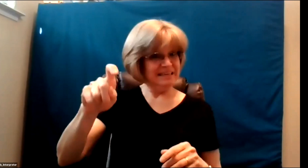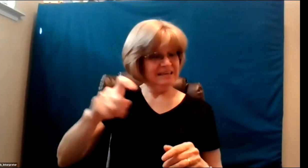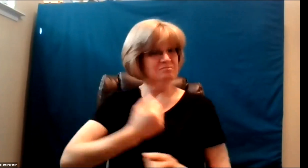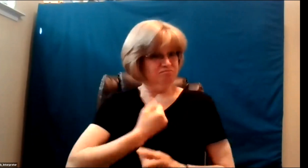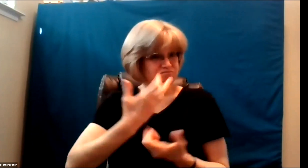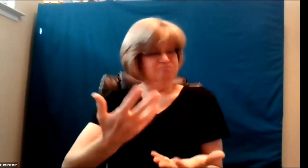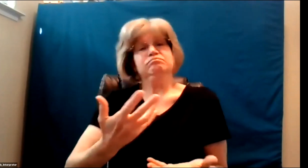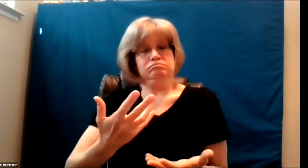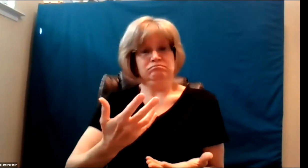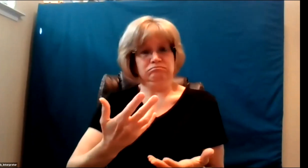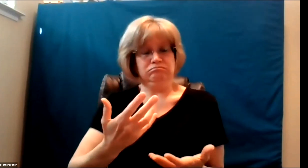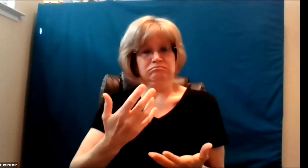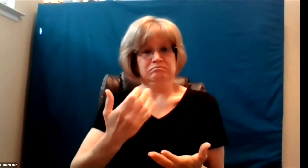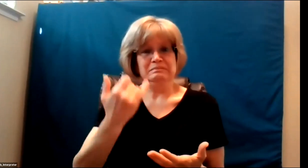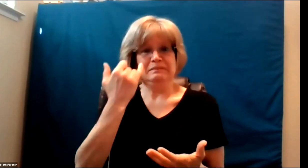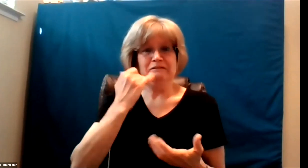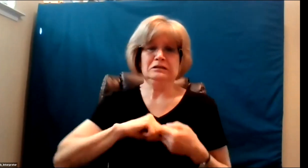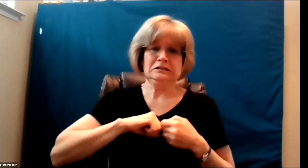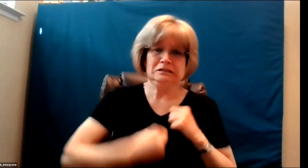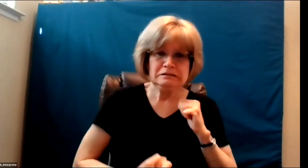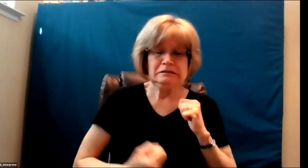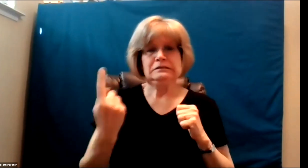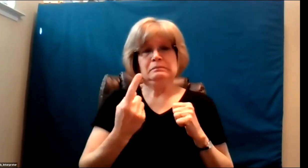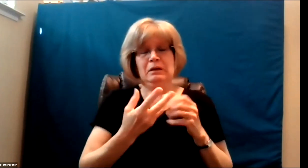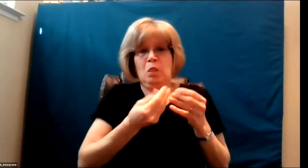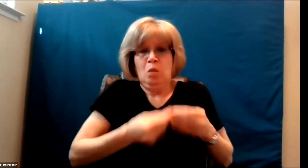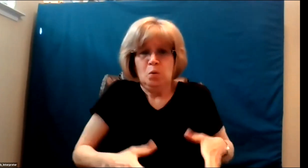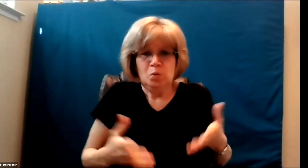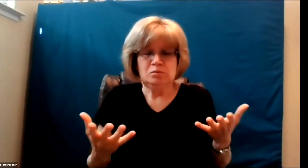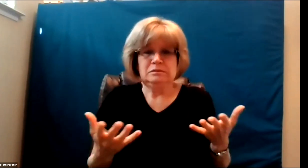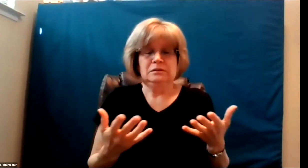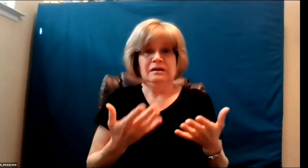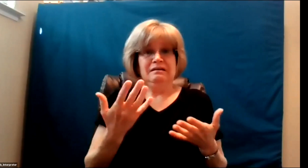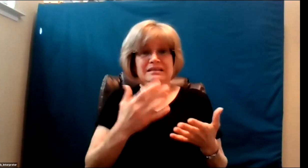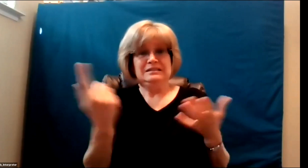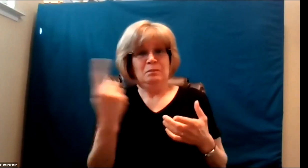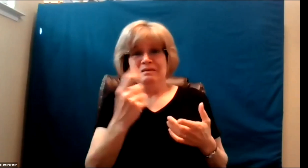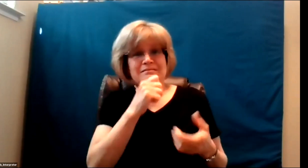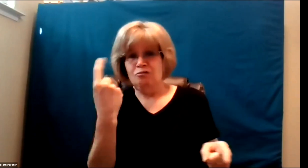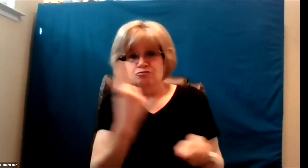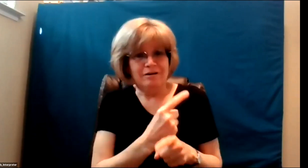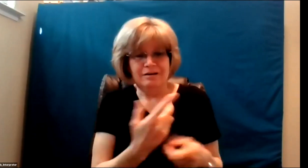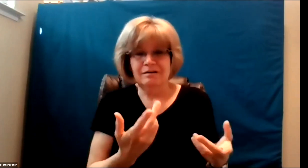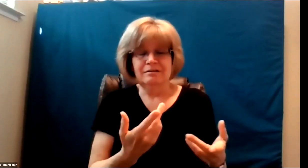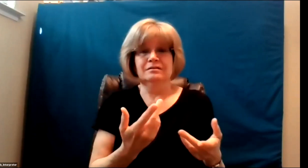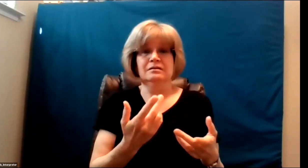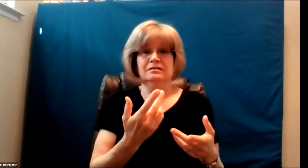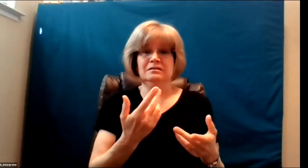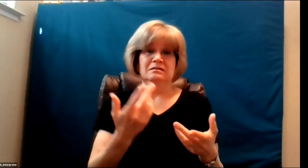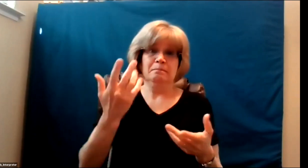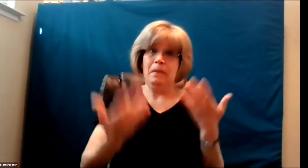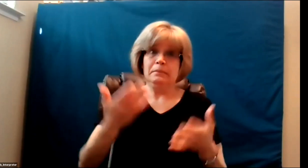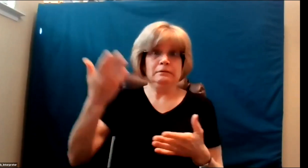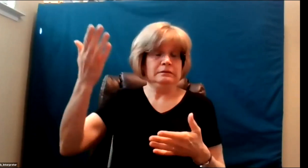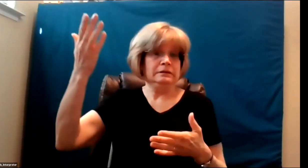lament losses in our lives, things that aren't the way we want them to be, maybe not the way God intended them to